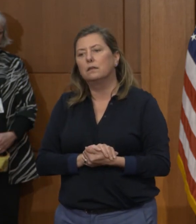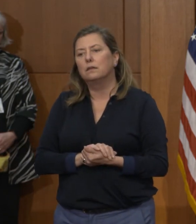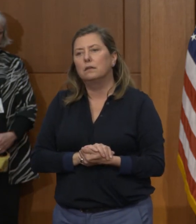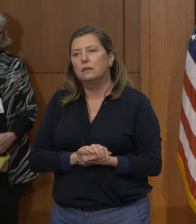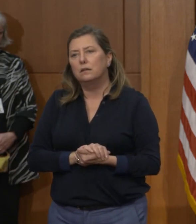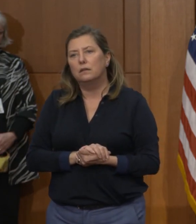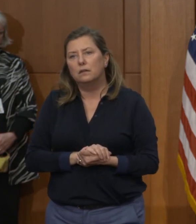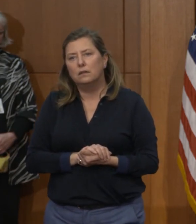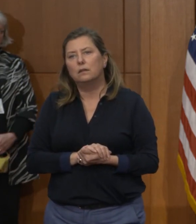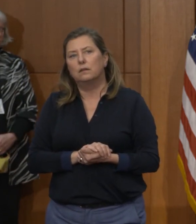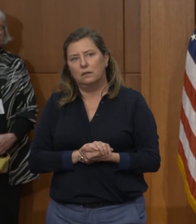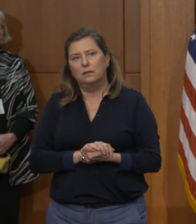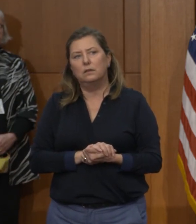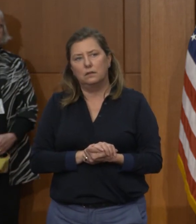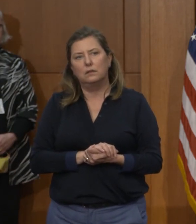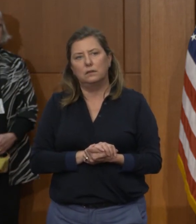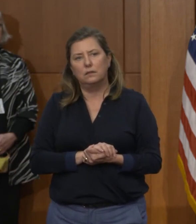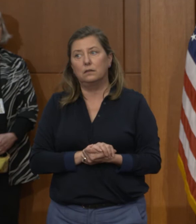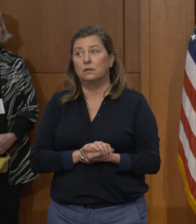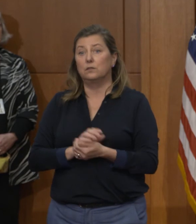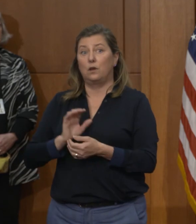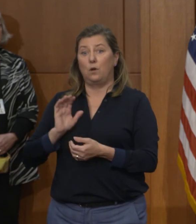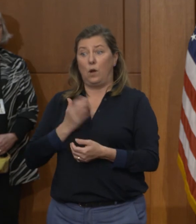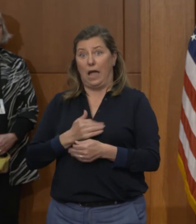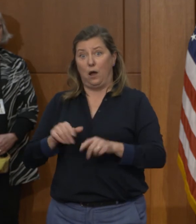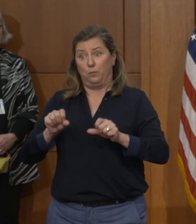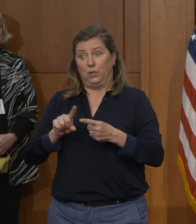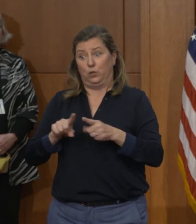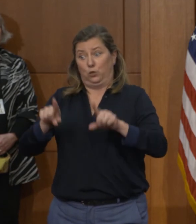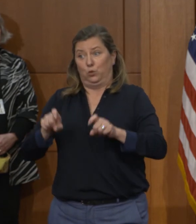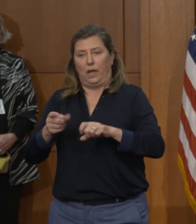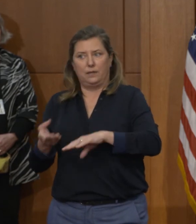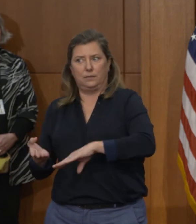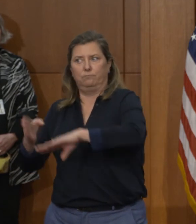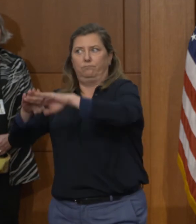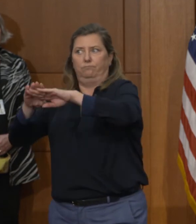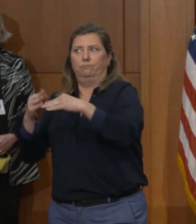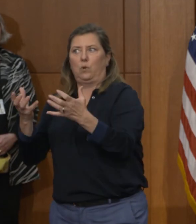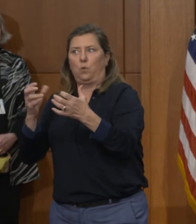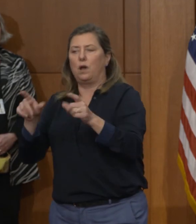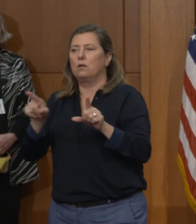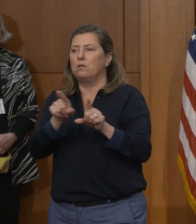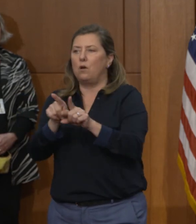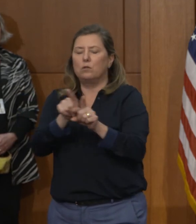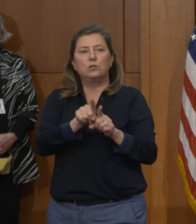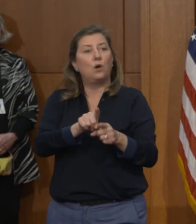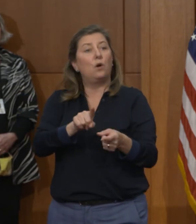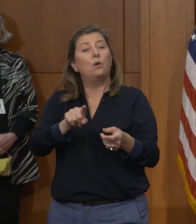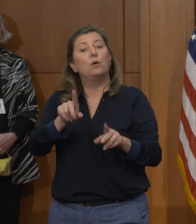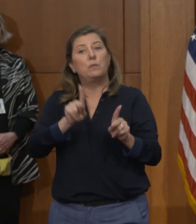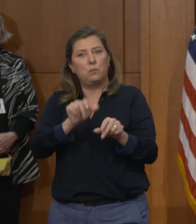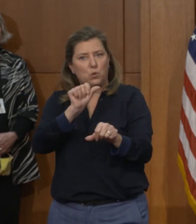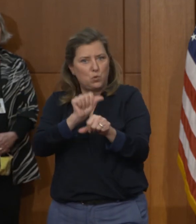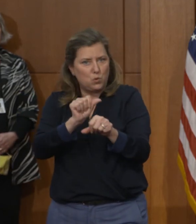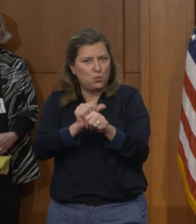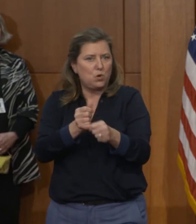not only ramping up on our testing capabilities, but looking to ramp up our medical